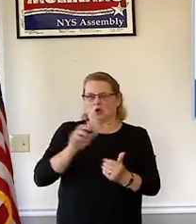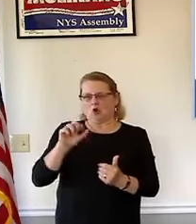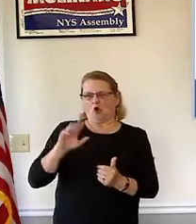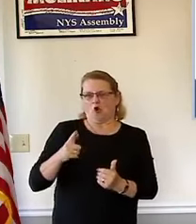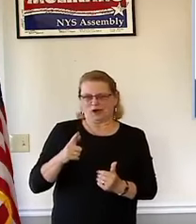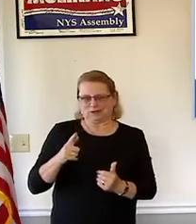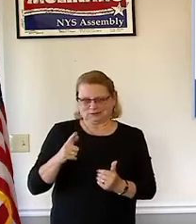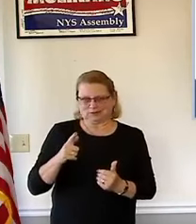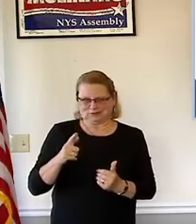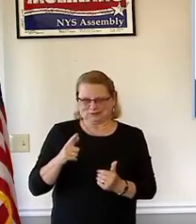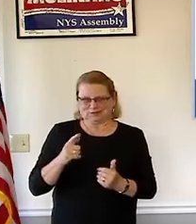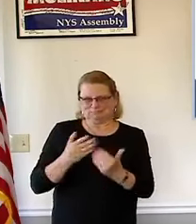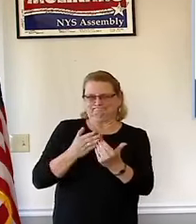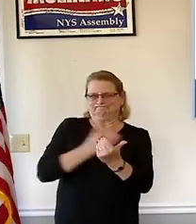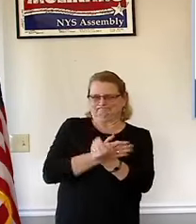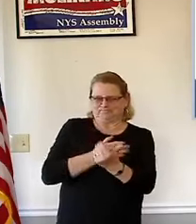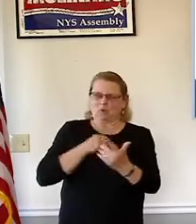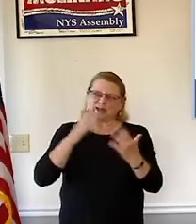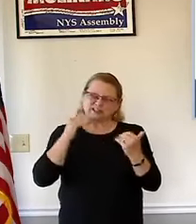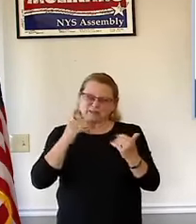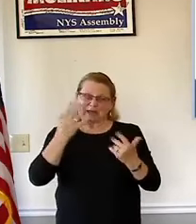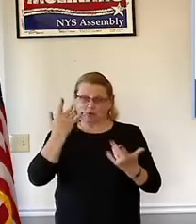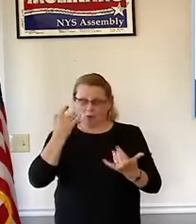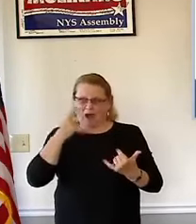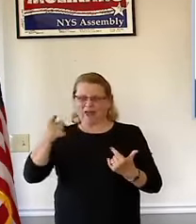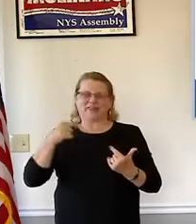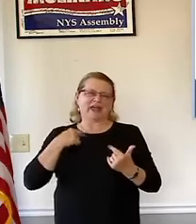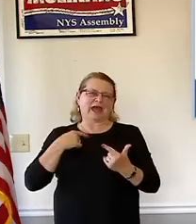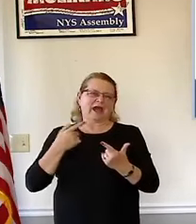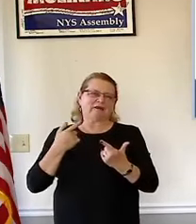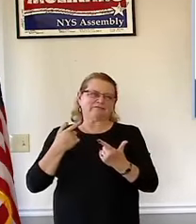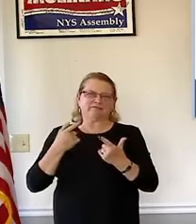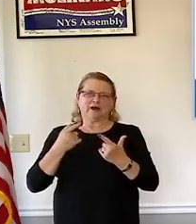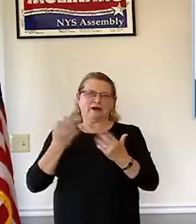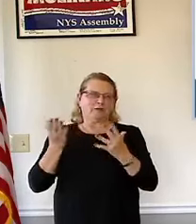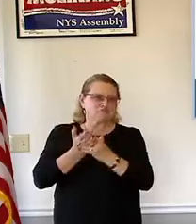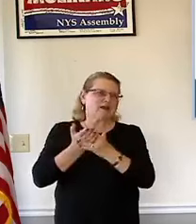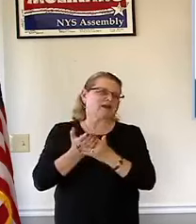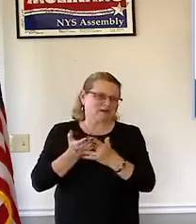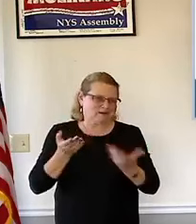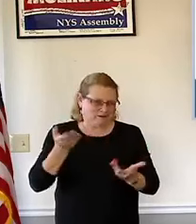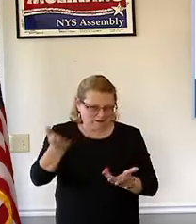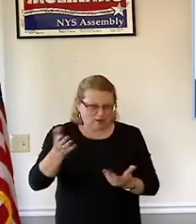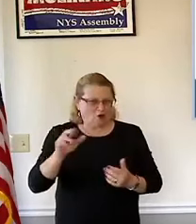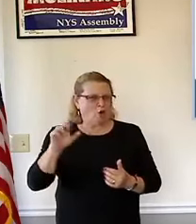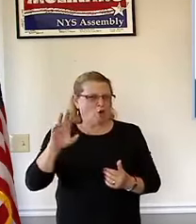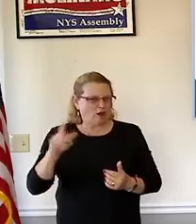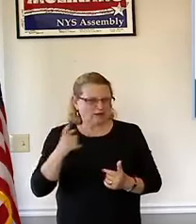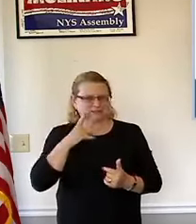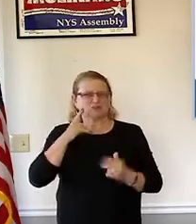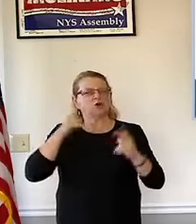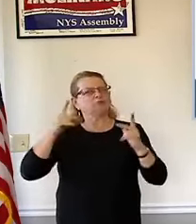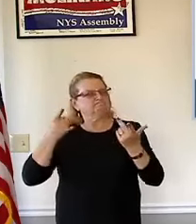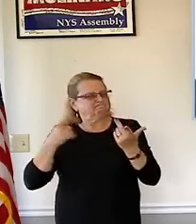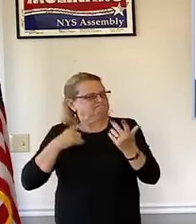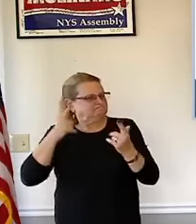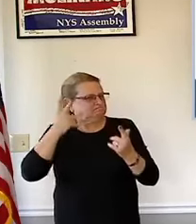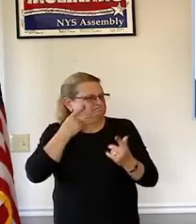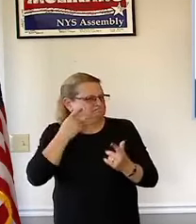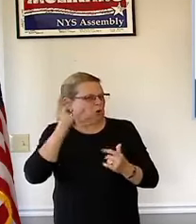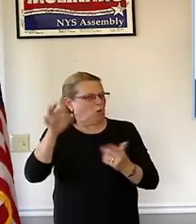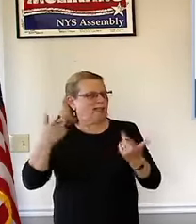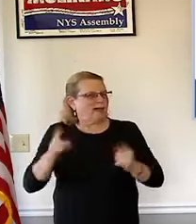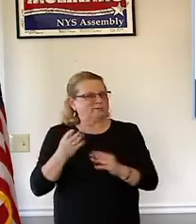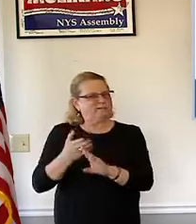end of July. So we expect that will be determined. Additionally, there is some, obviously, conversation about extending unemployment,